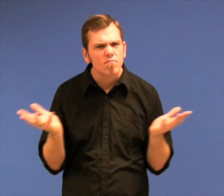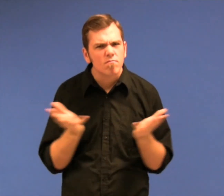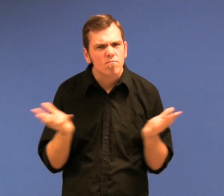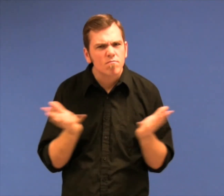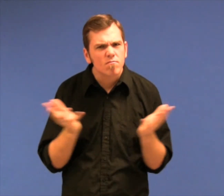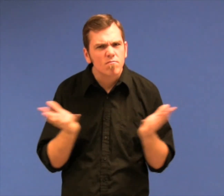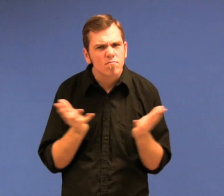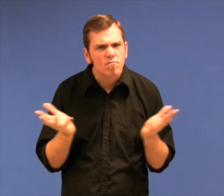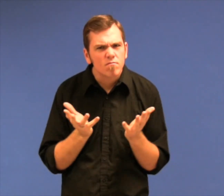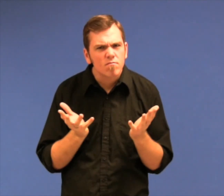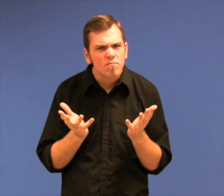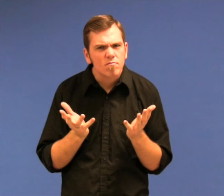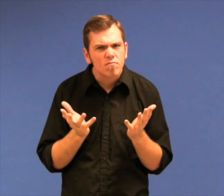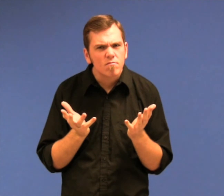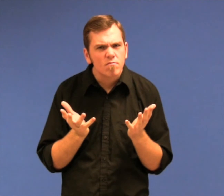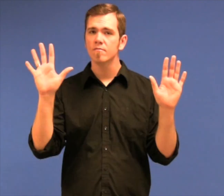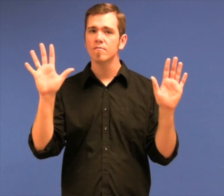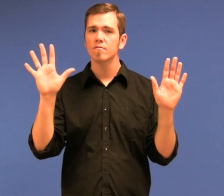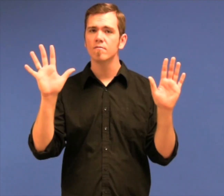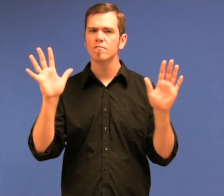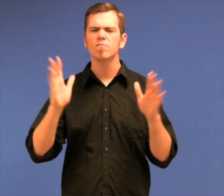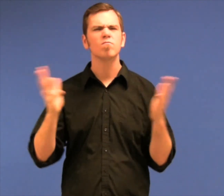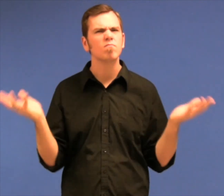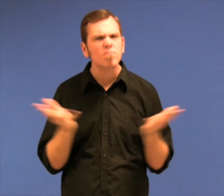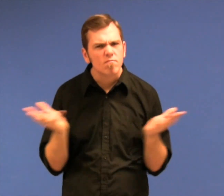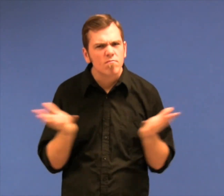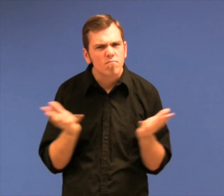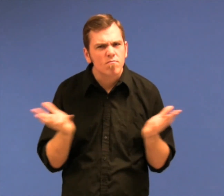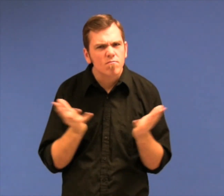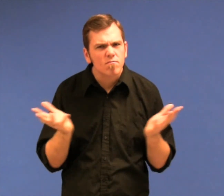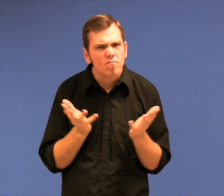what? Shaking back and forth with the question look on your face. That's important. What?